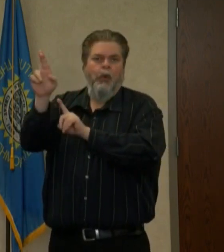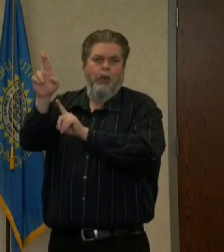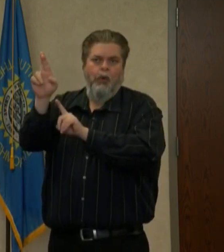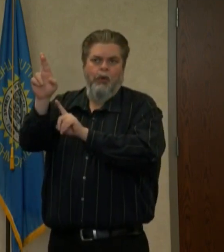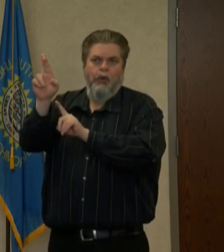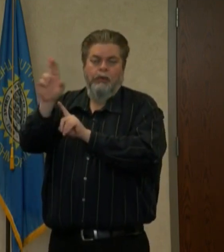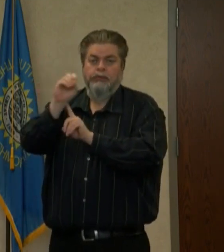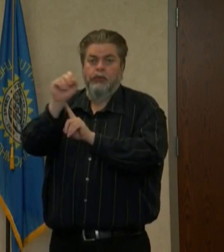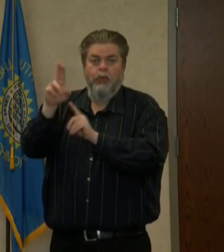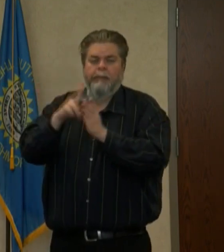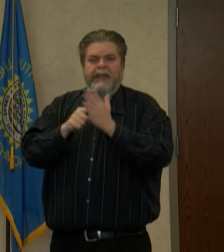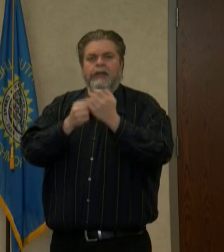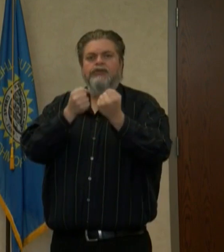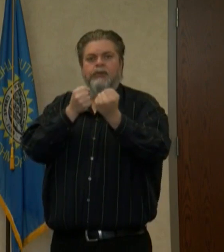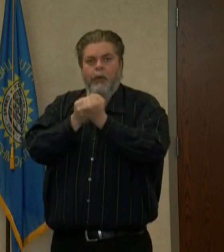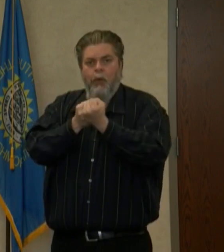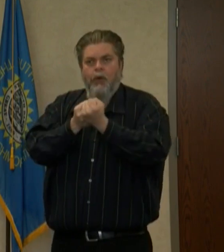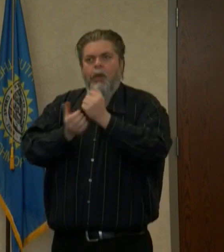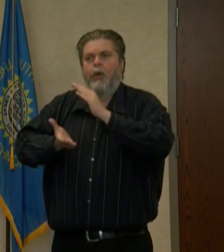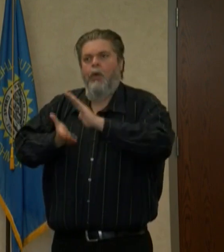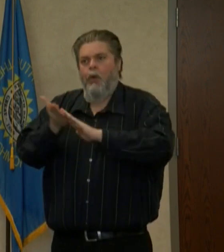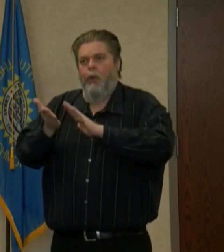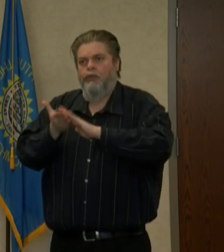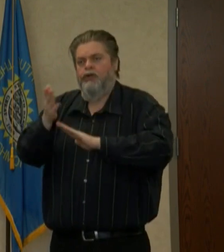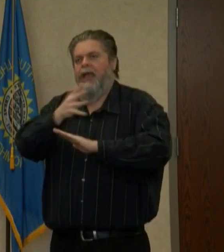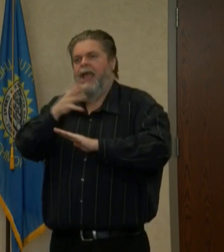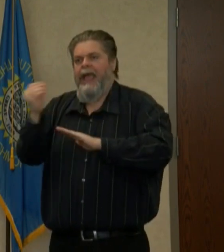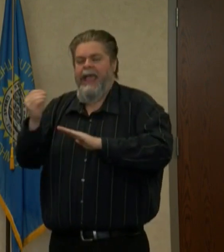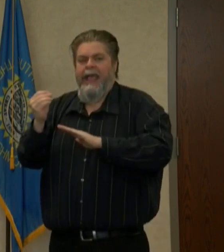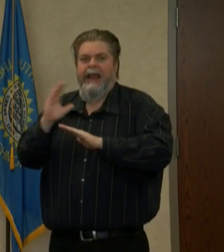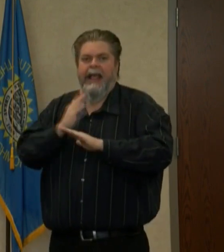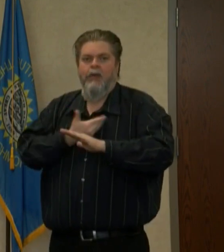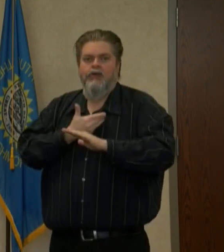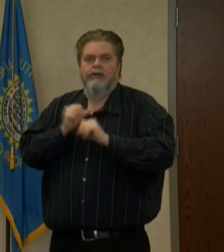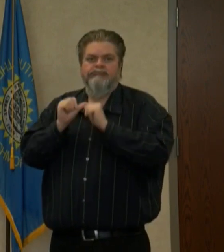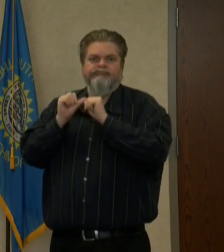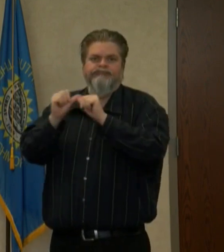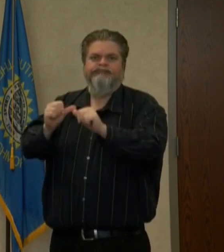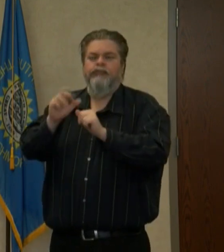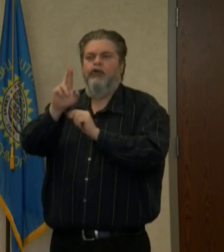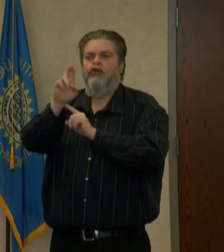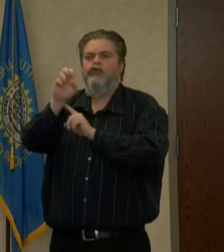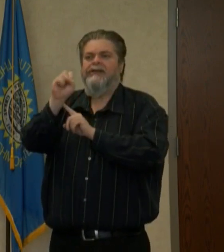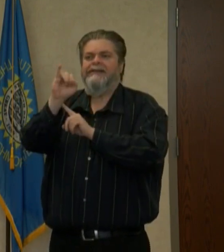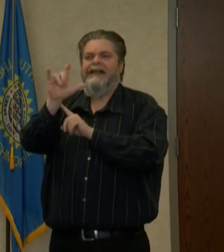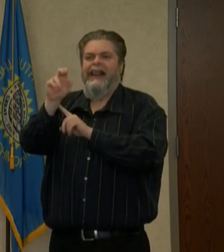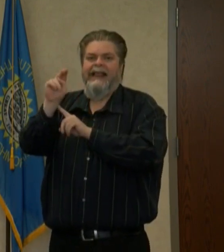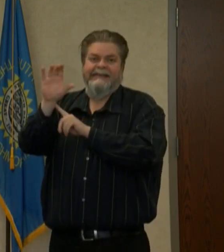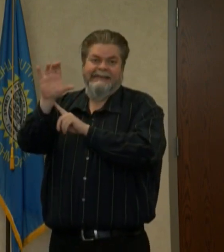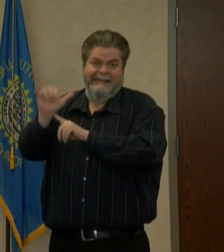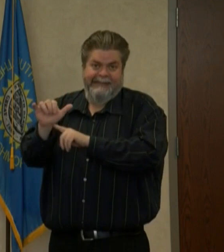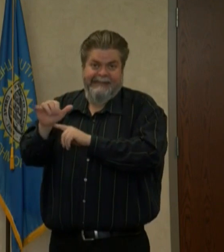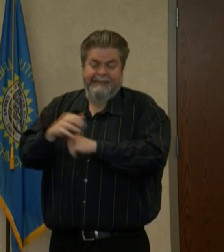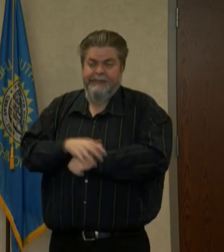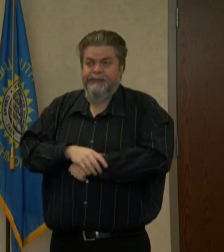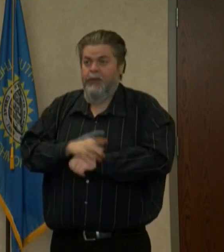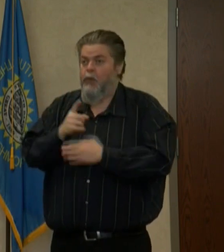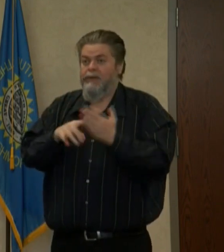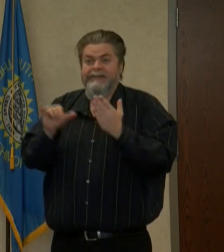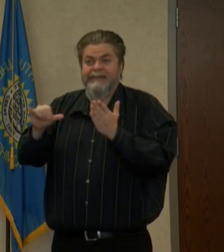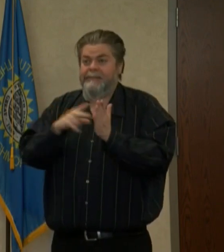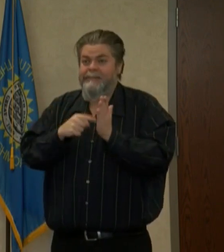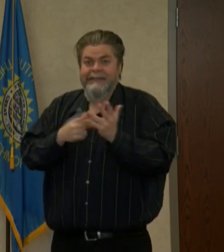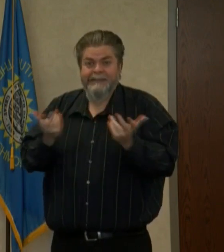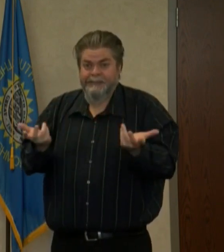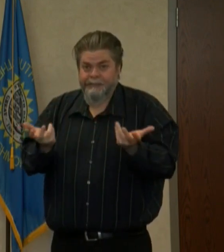will stand for Supporting Operations and Resiliency. So what this will really do is we